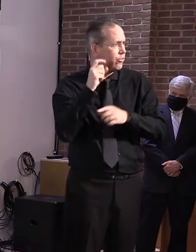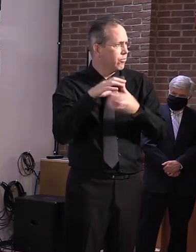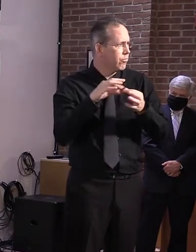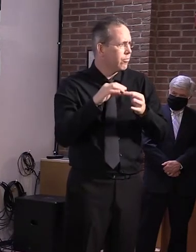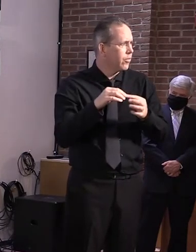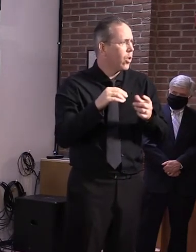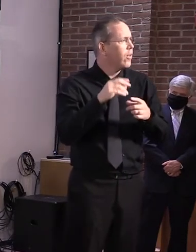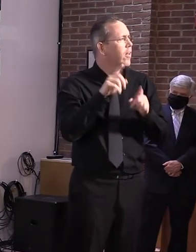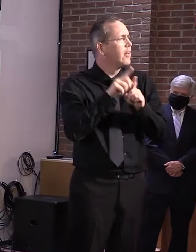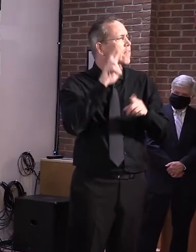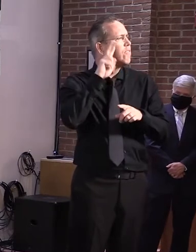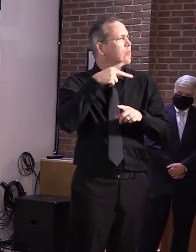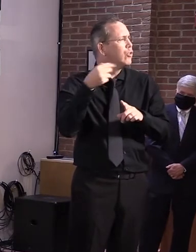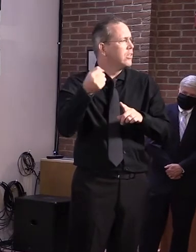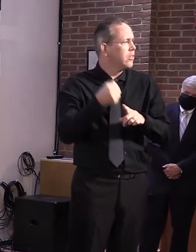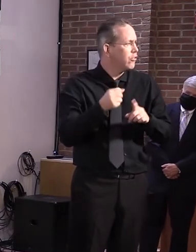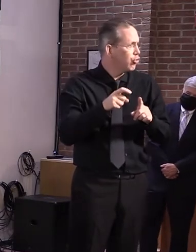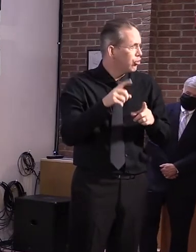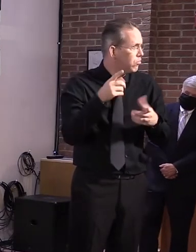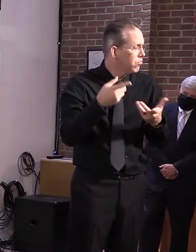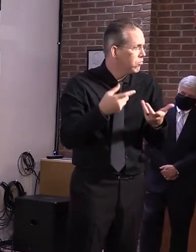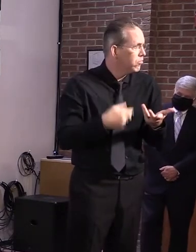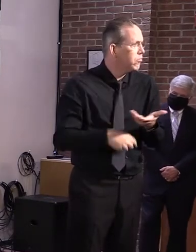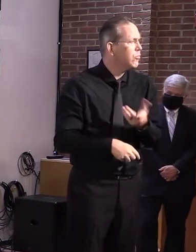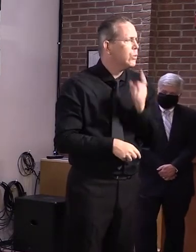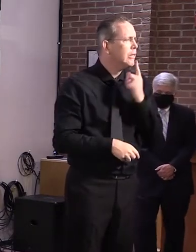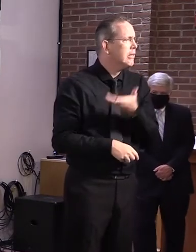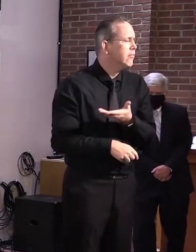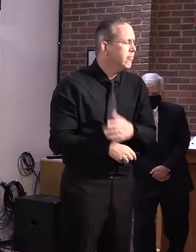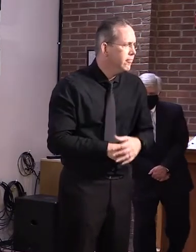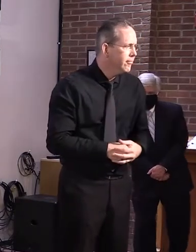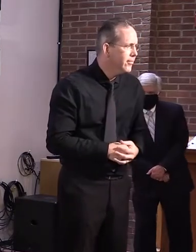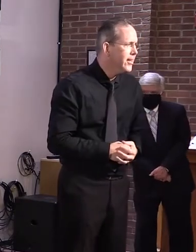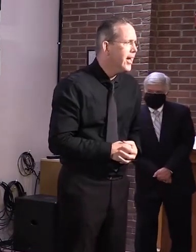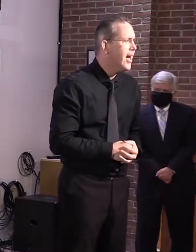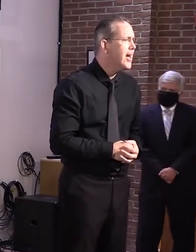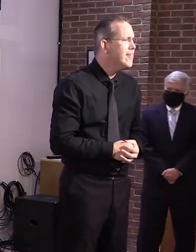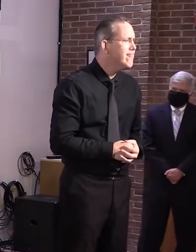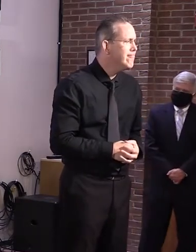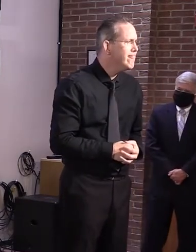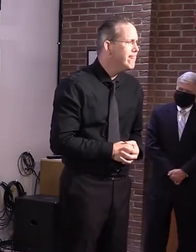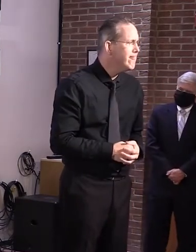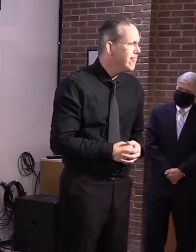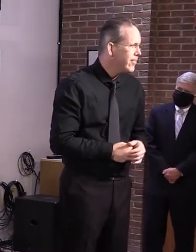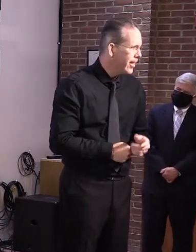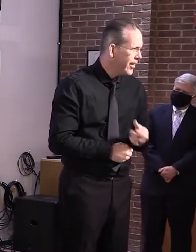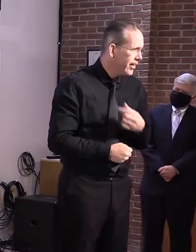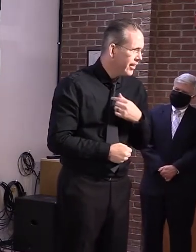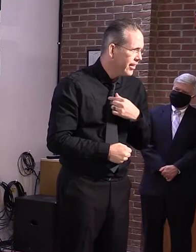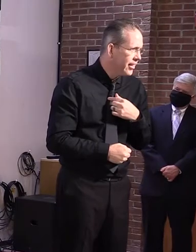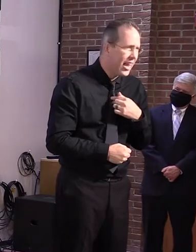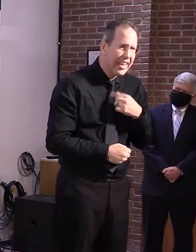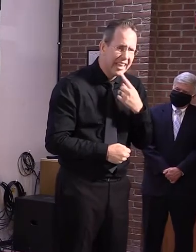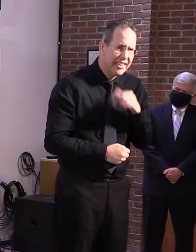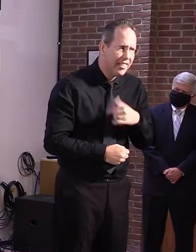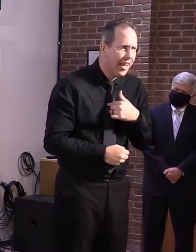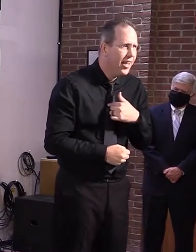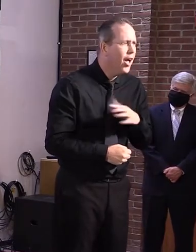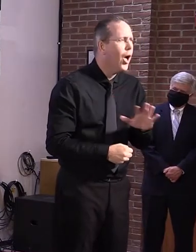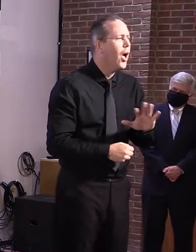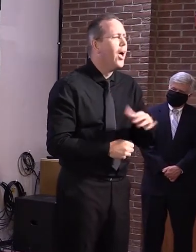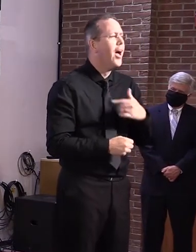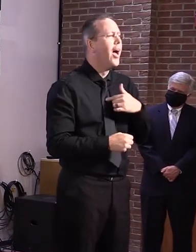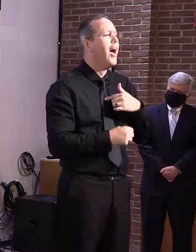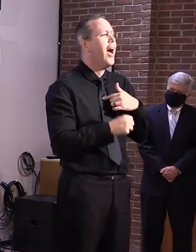paraphrasing, Governor. If so, I apologize, but I believe you said it. Someone asked you that question a couple weeks ago. Yeah, I don't know as I've answered in